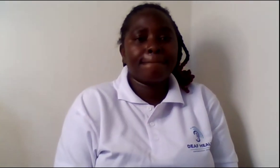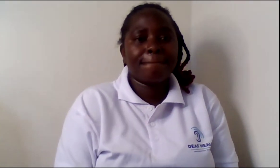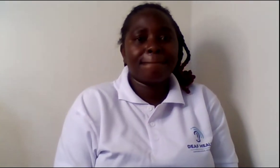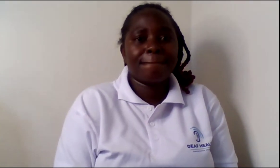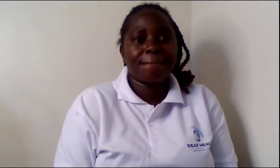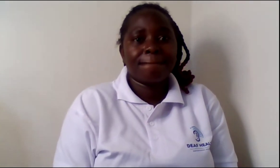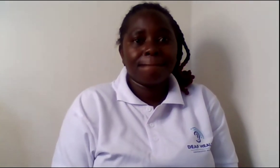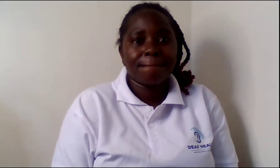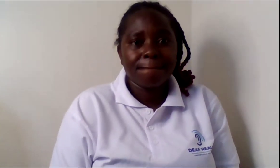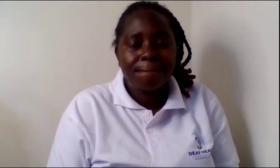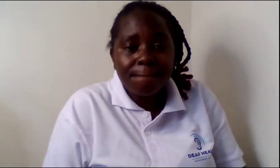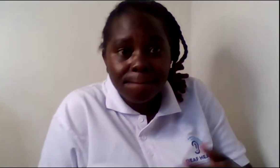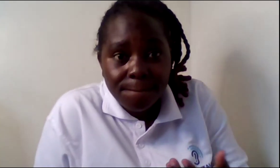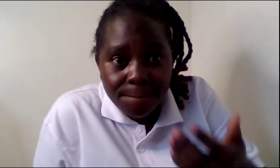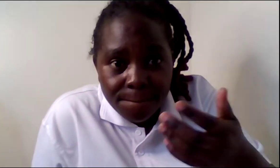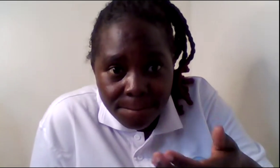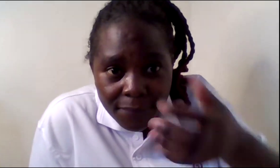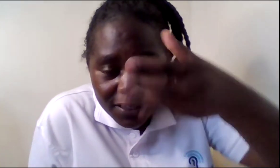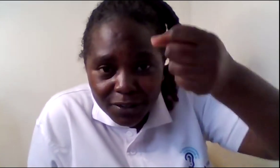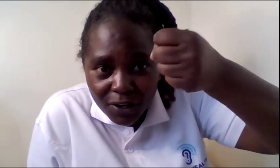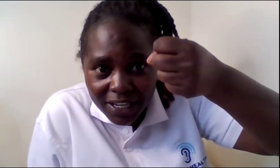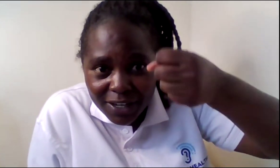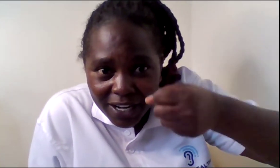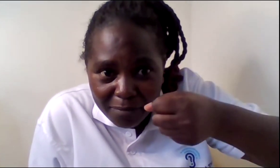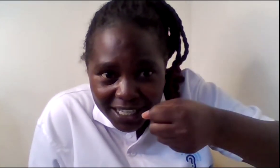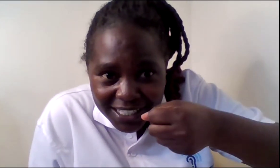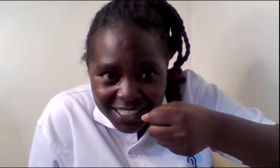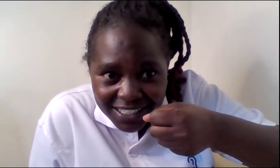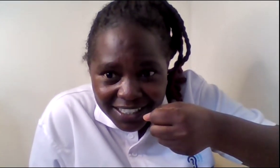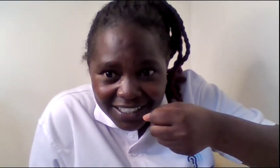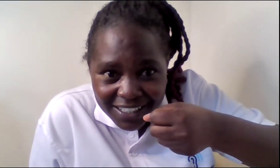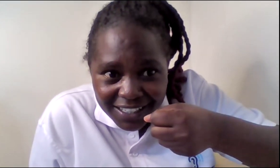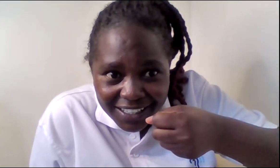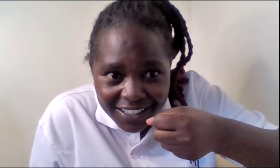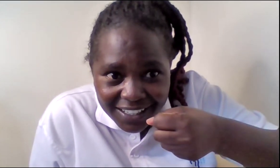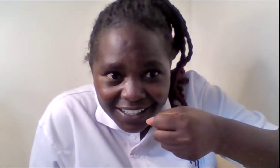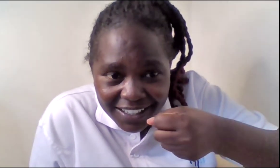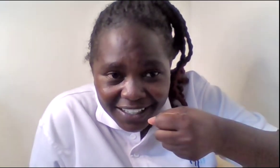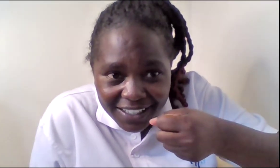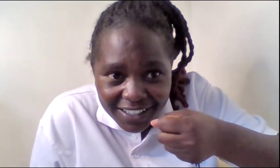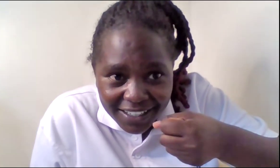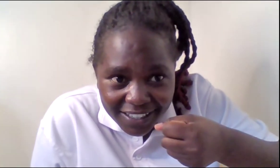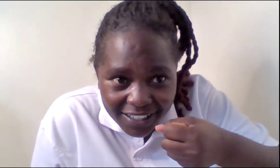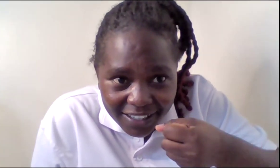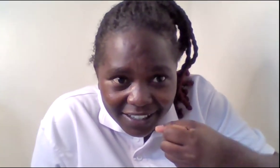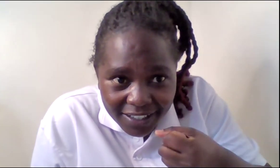Okay. Thank you, Doc. That was really Doreen, a minute. Okay.